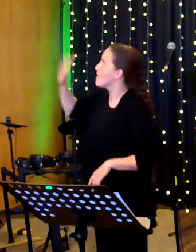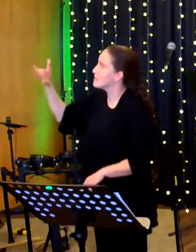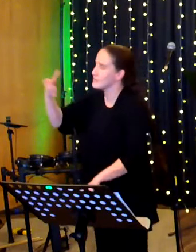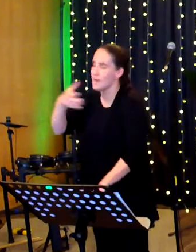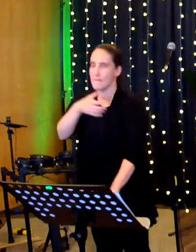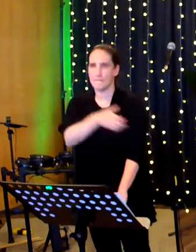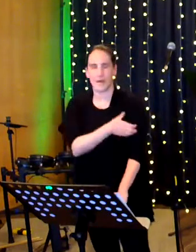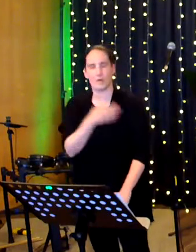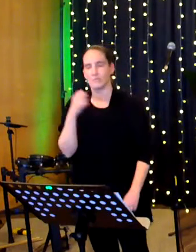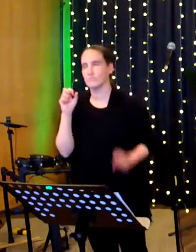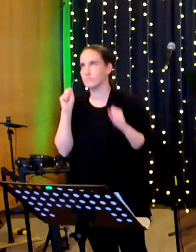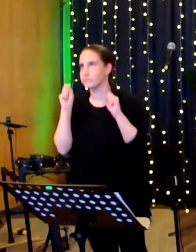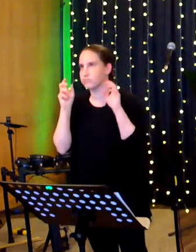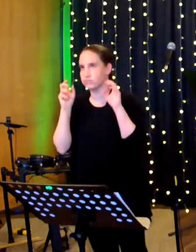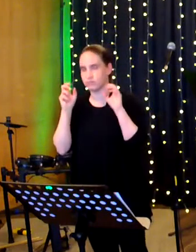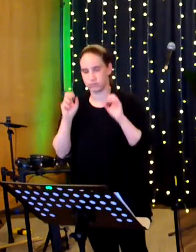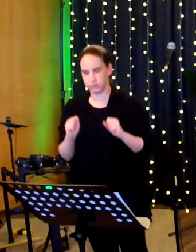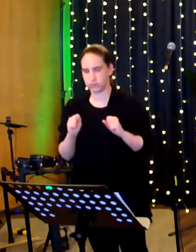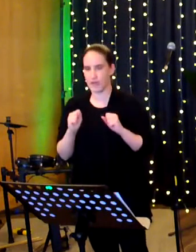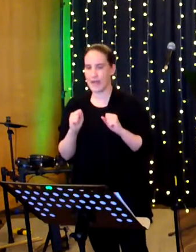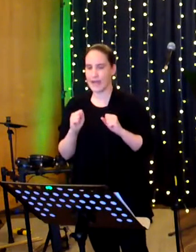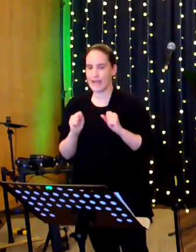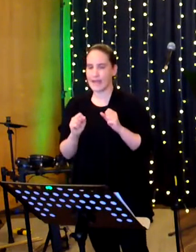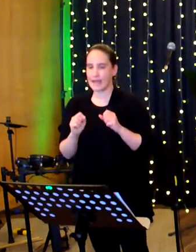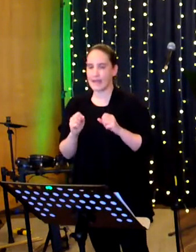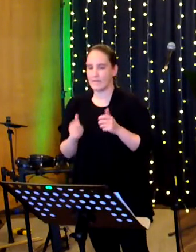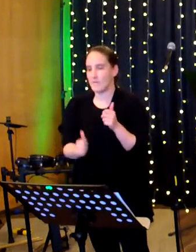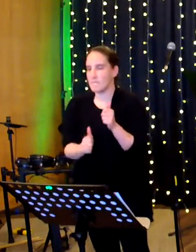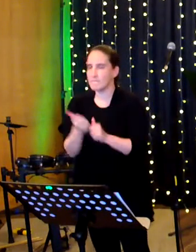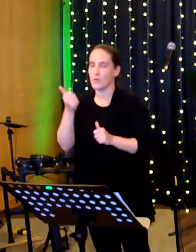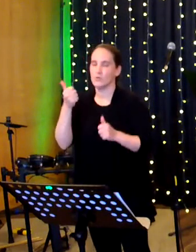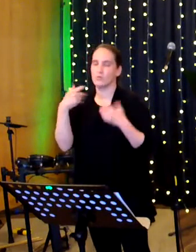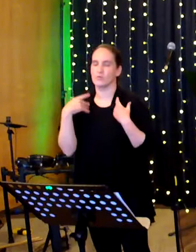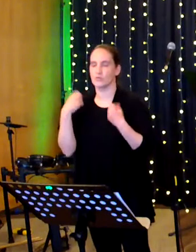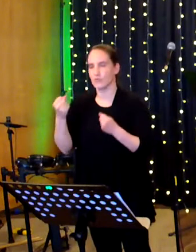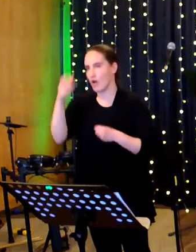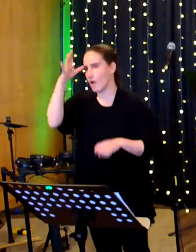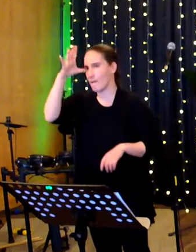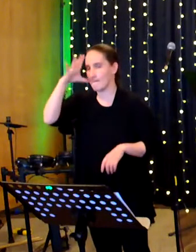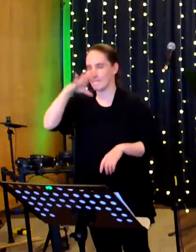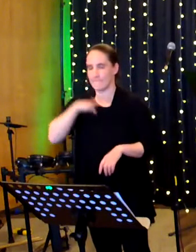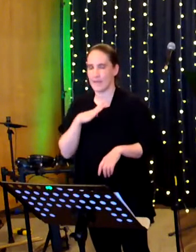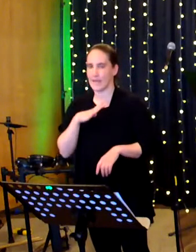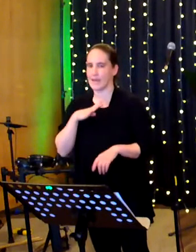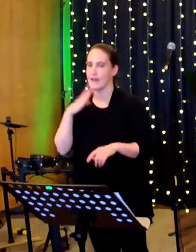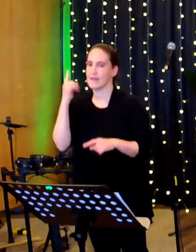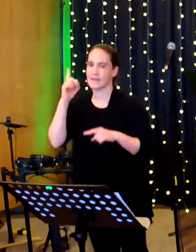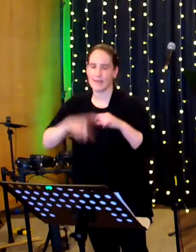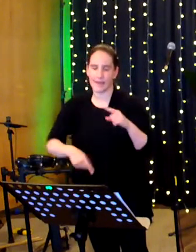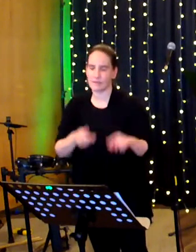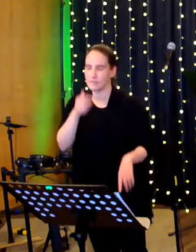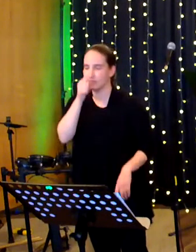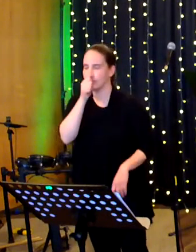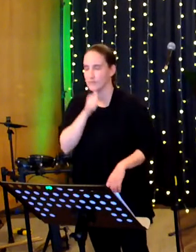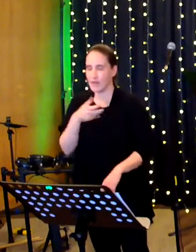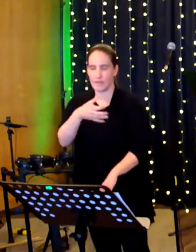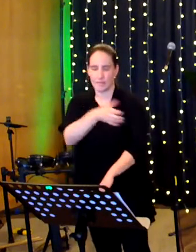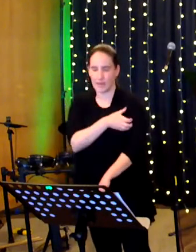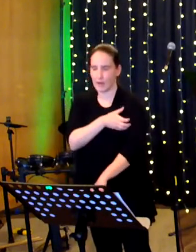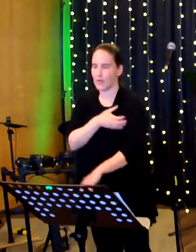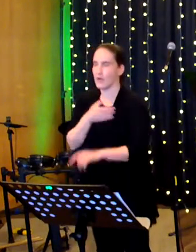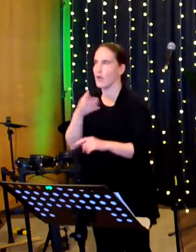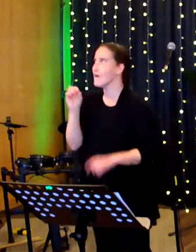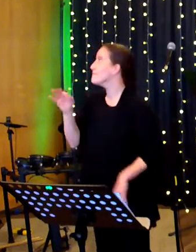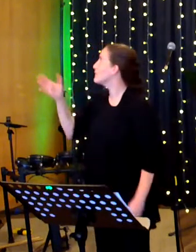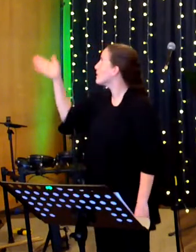cannot bear the weight of the Spirit of God when it comes upon you. And some of you know what I'm talking about,